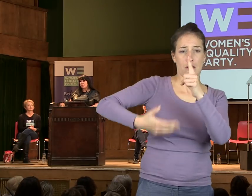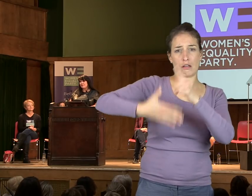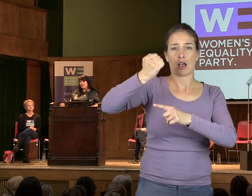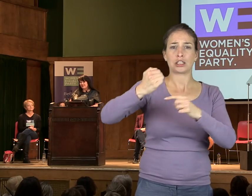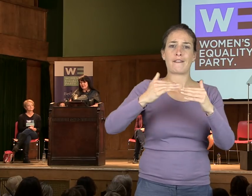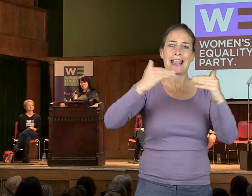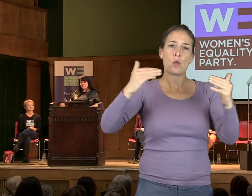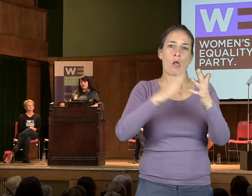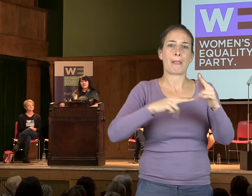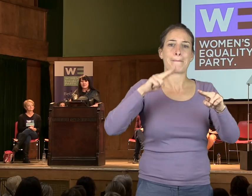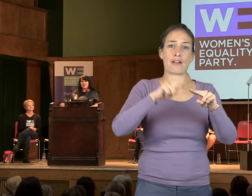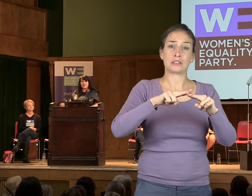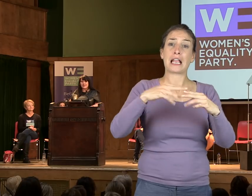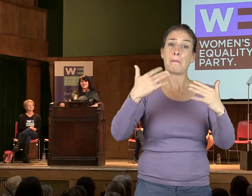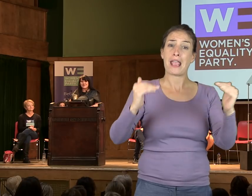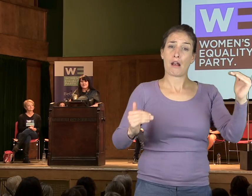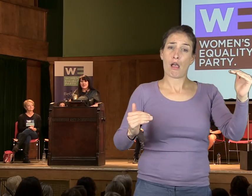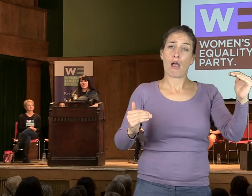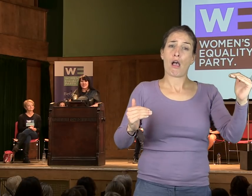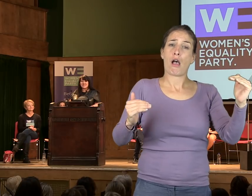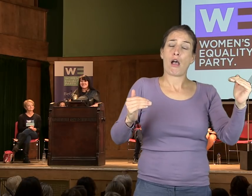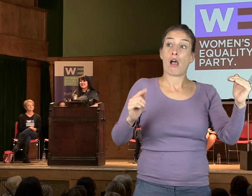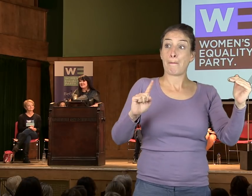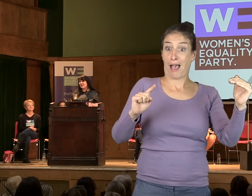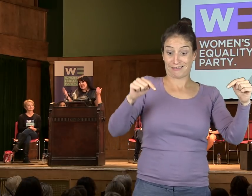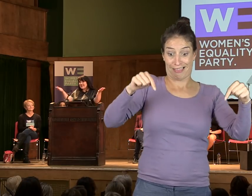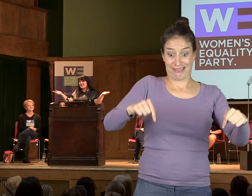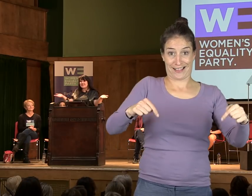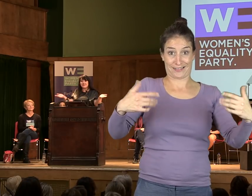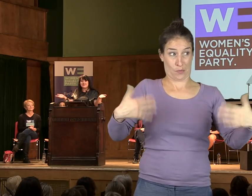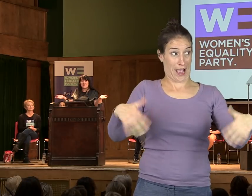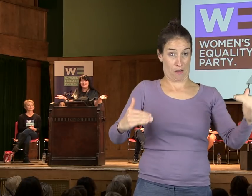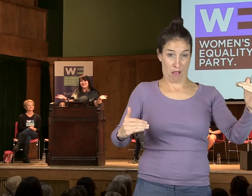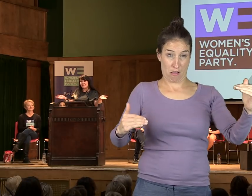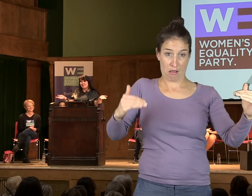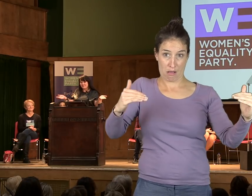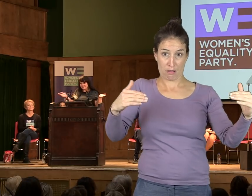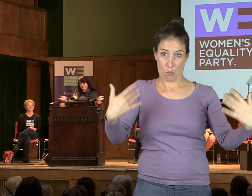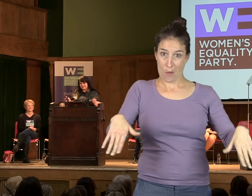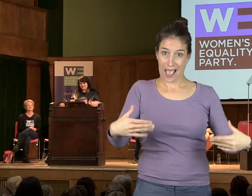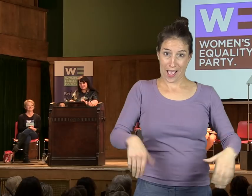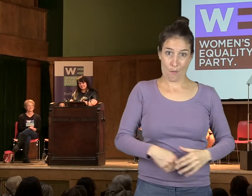slight movement, but nothing like this. This is amazing.